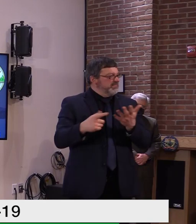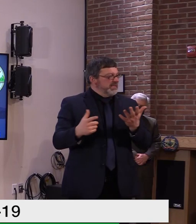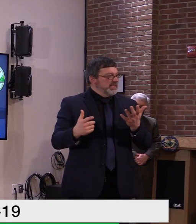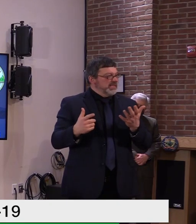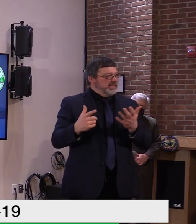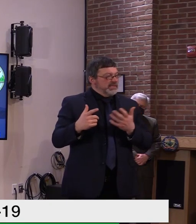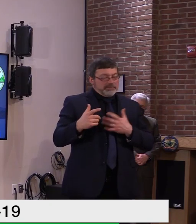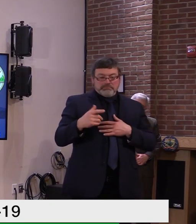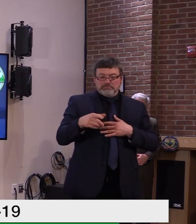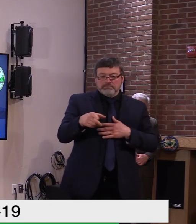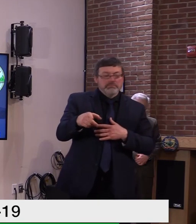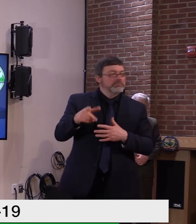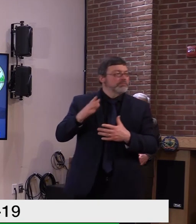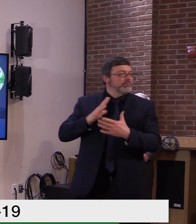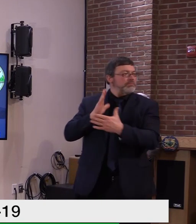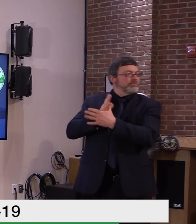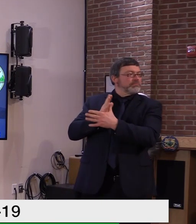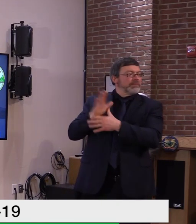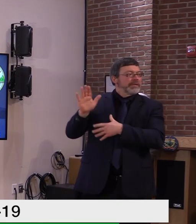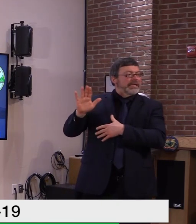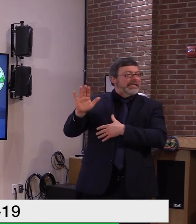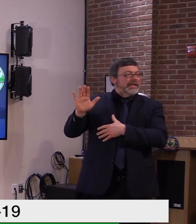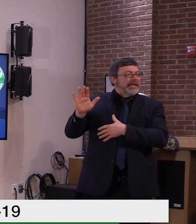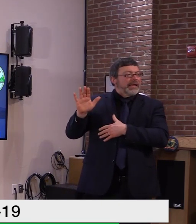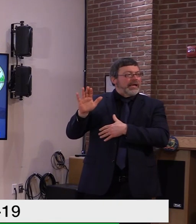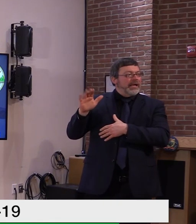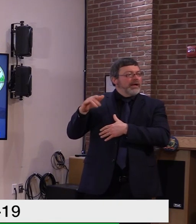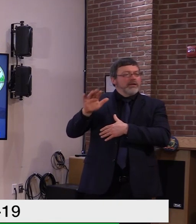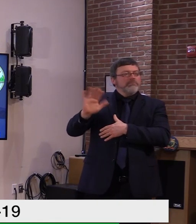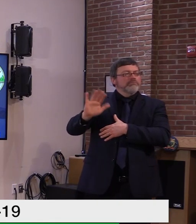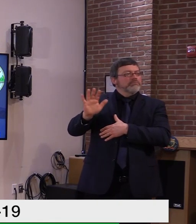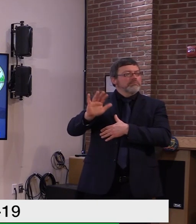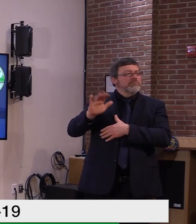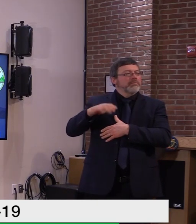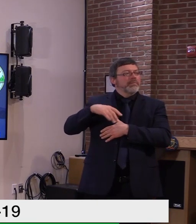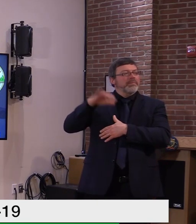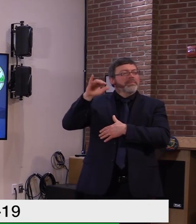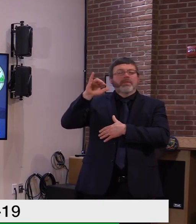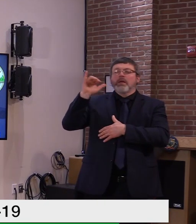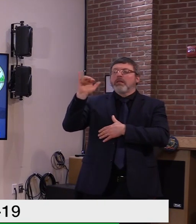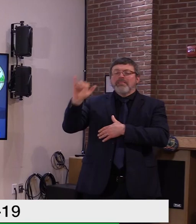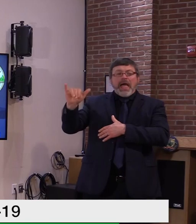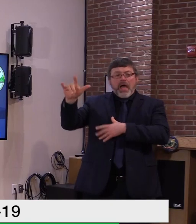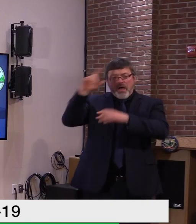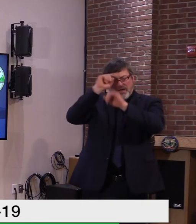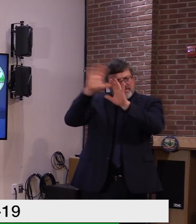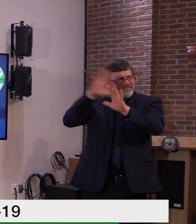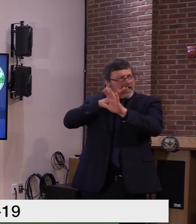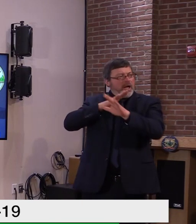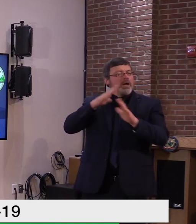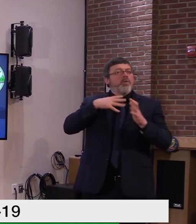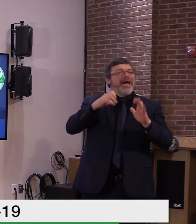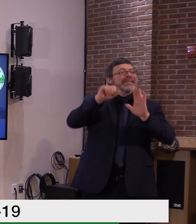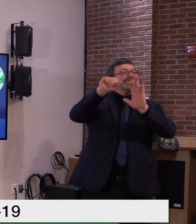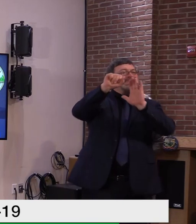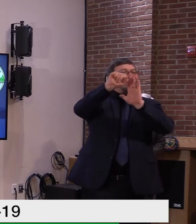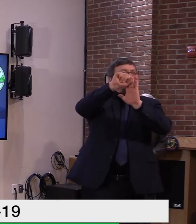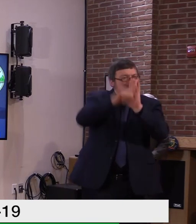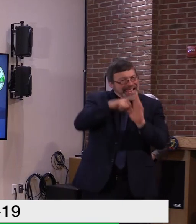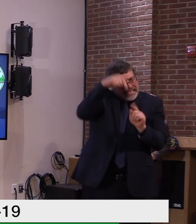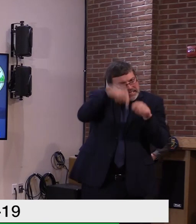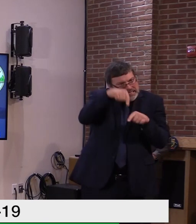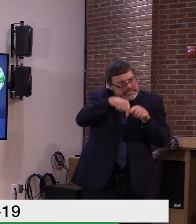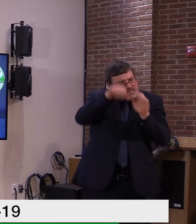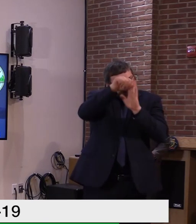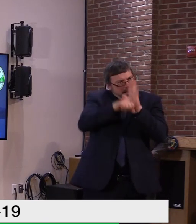that the state does, the way that you guys do things, the way the state operates, just some of the... That's not as philosophical. That's